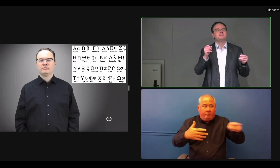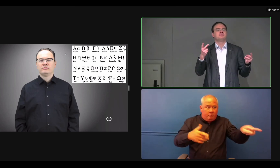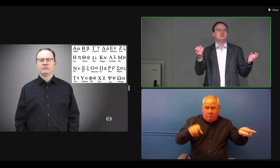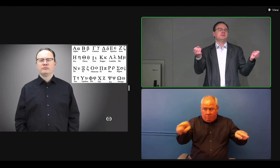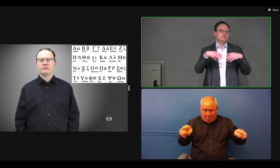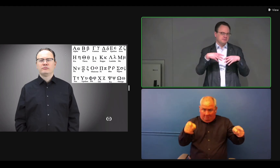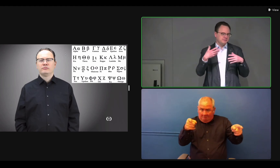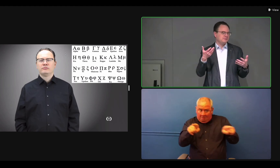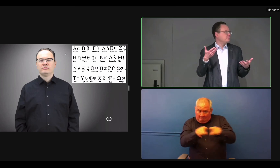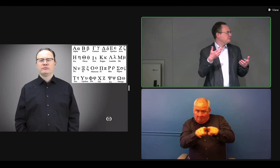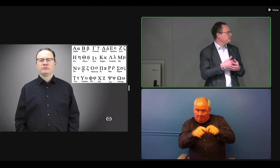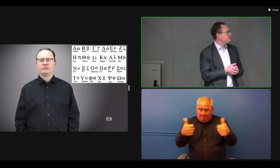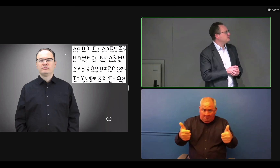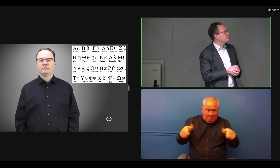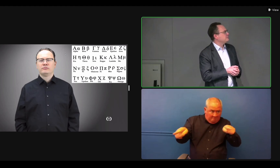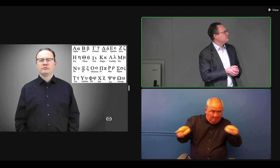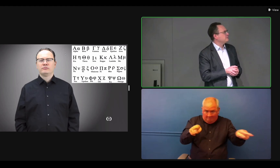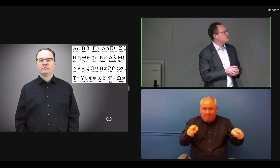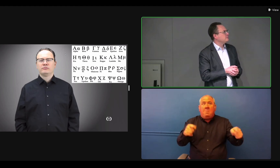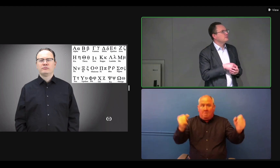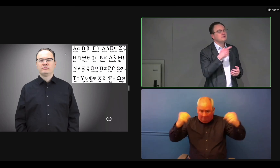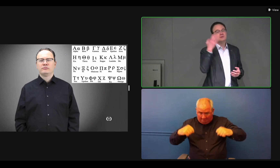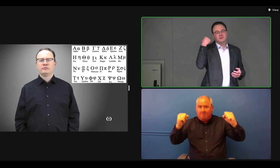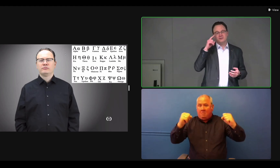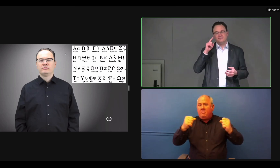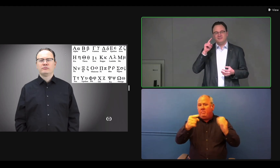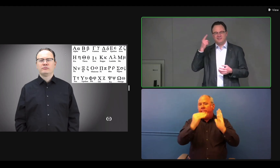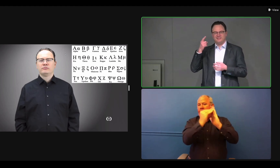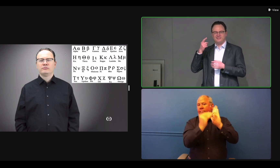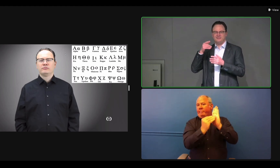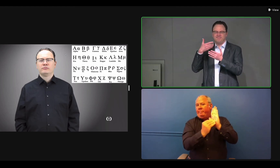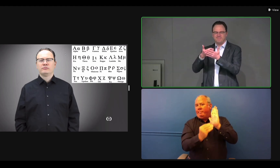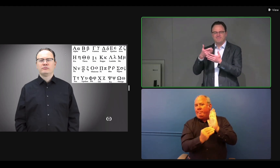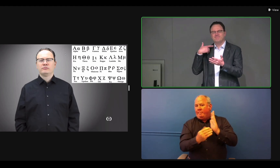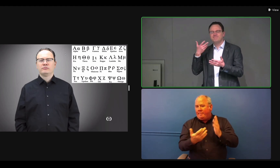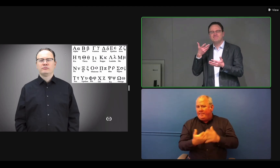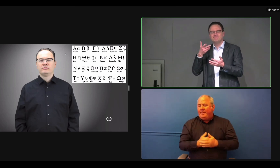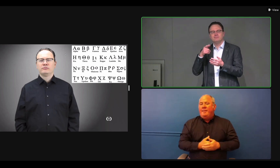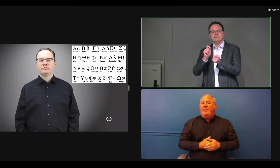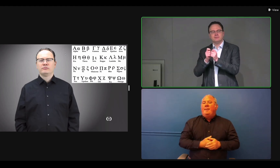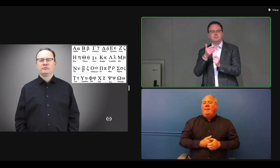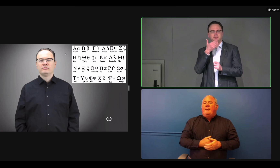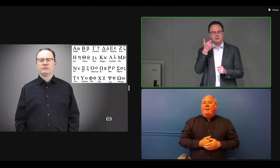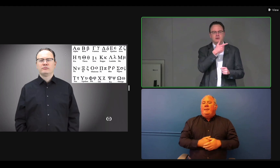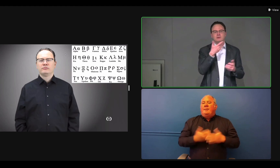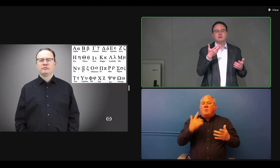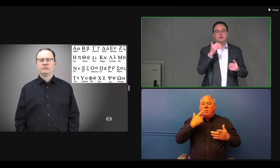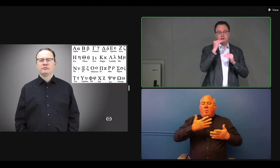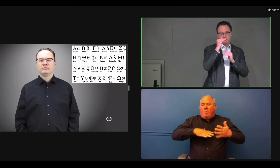fields. And it was difficult to come to a consensus from one field to another, for example, physics to biology.